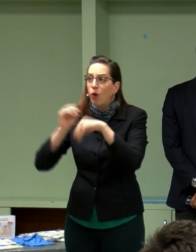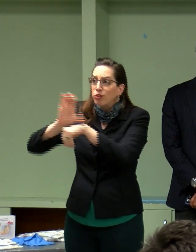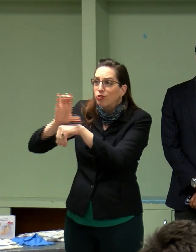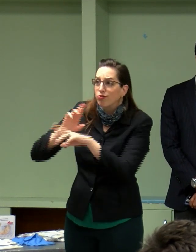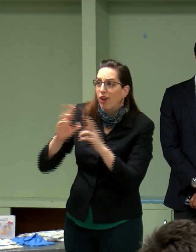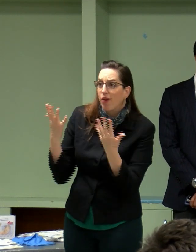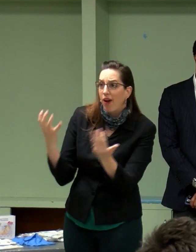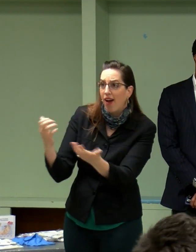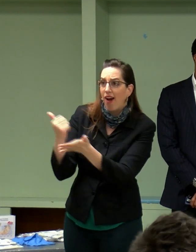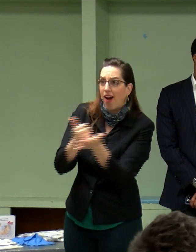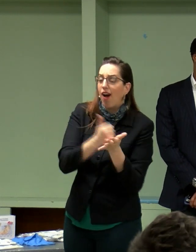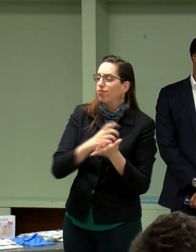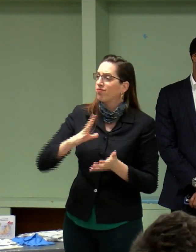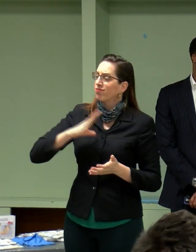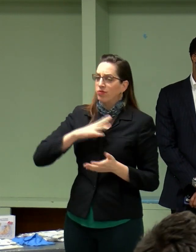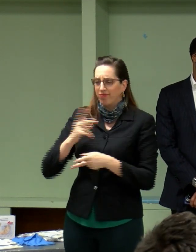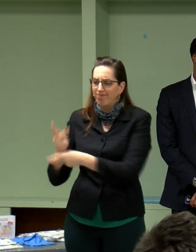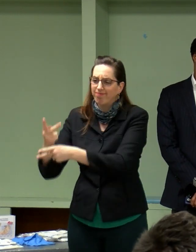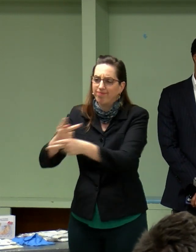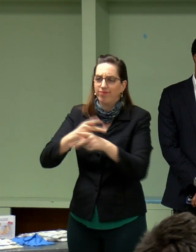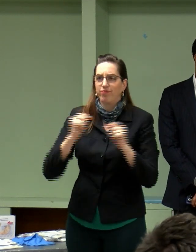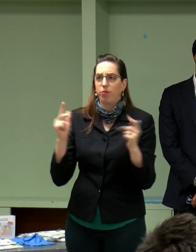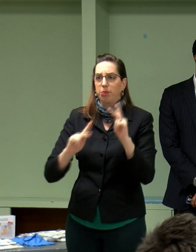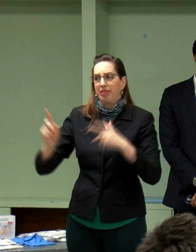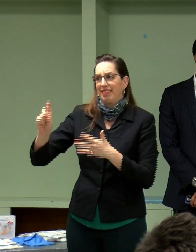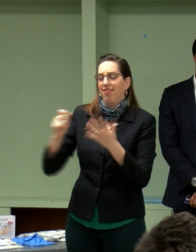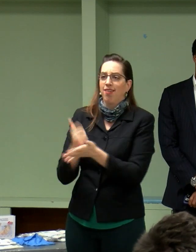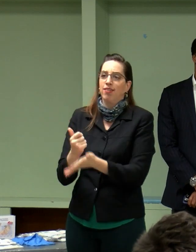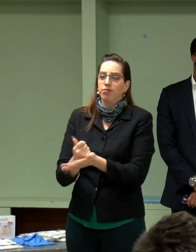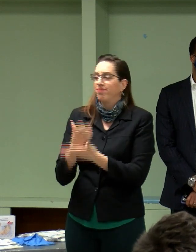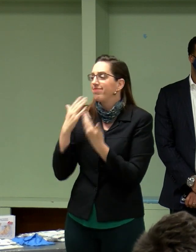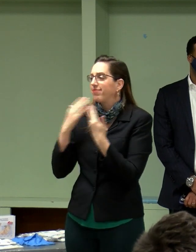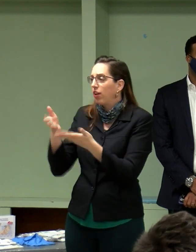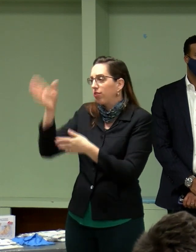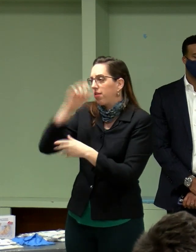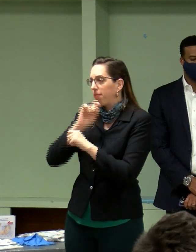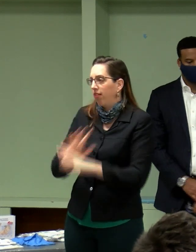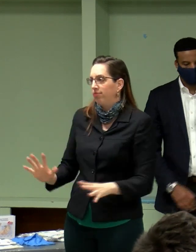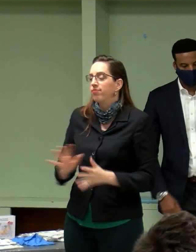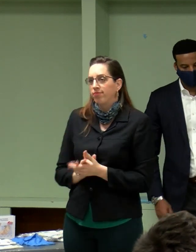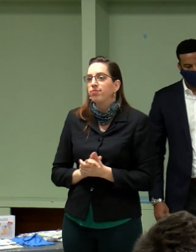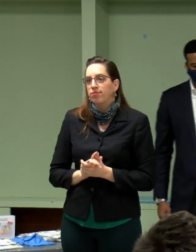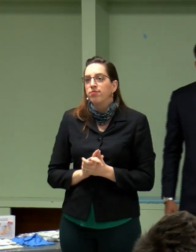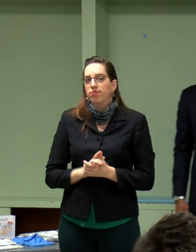the most vulnerable are taken care of. Thank you again, Mayor, for this opportunity. God bless you.